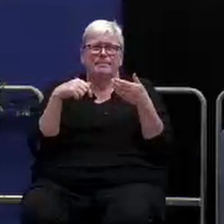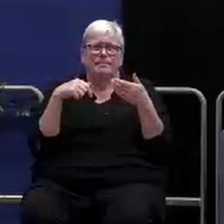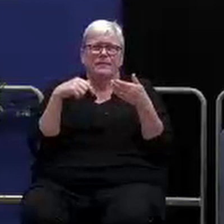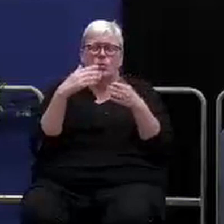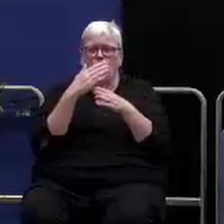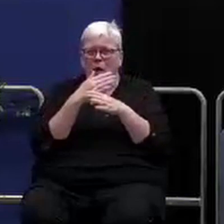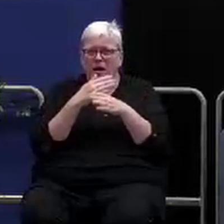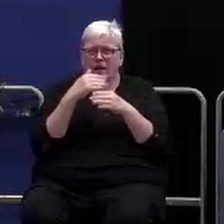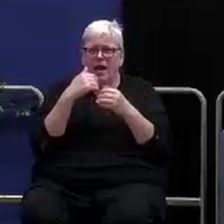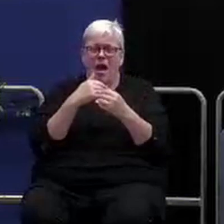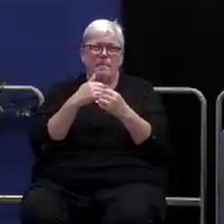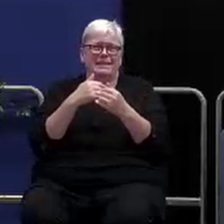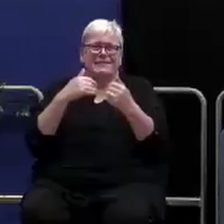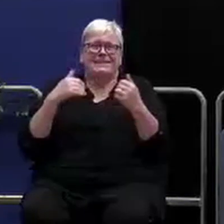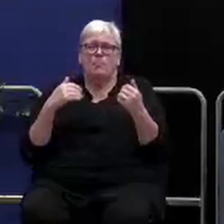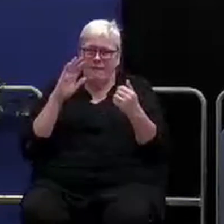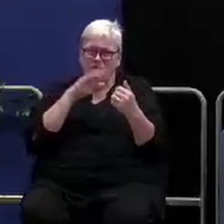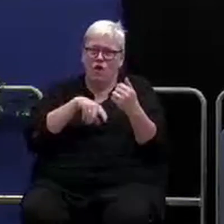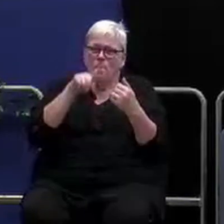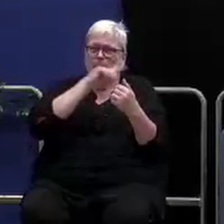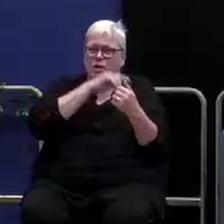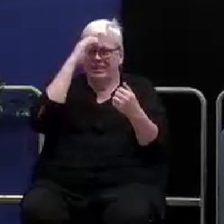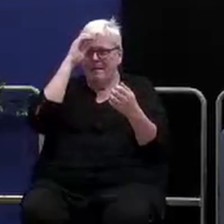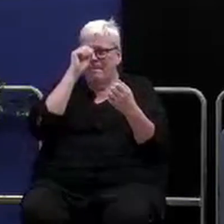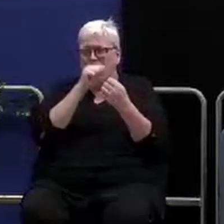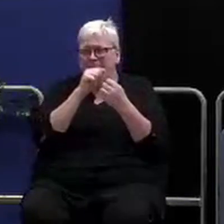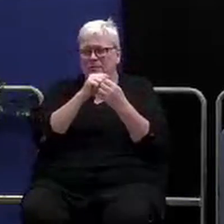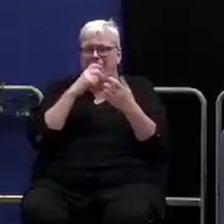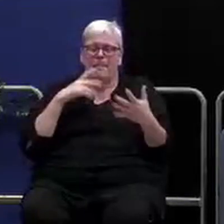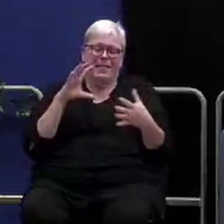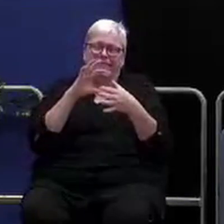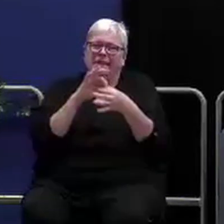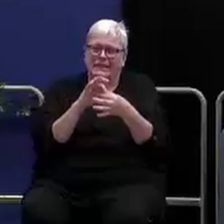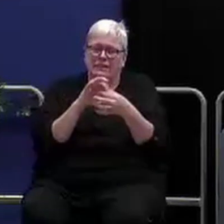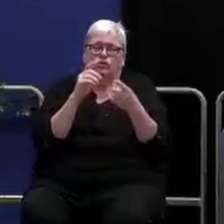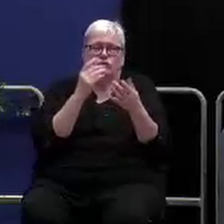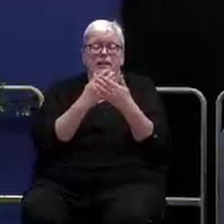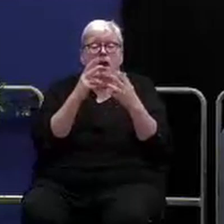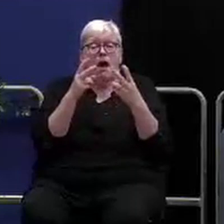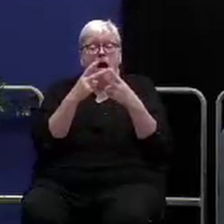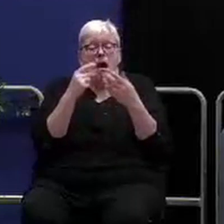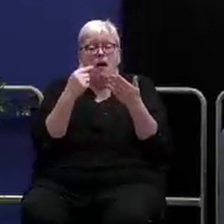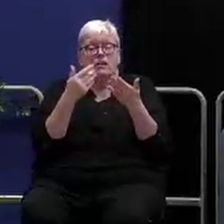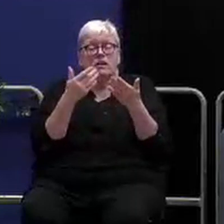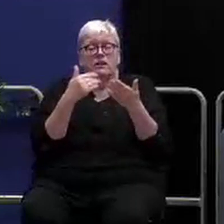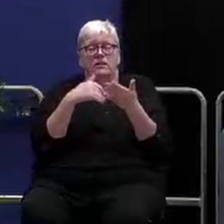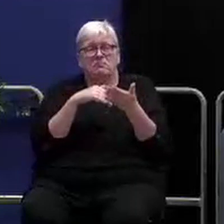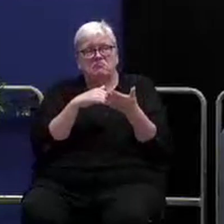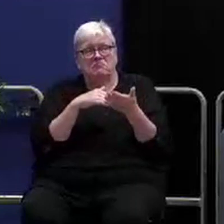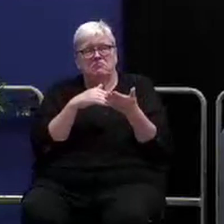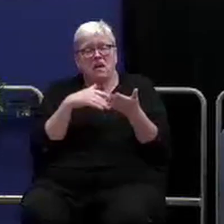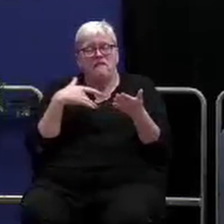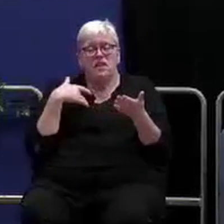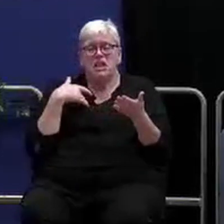distanced from, because it is a memoir. On the other hand, I was determined not really to hold